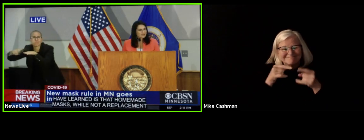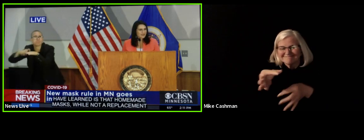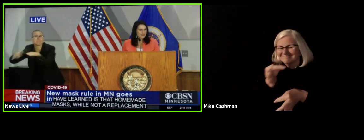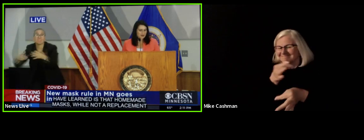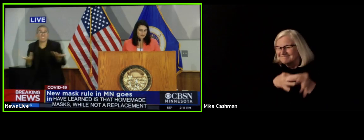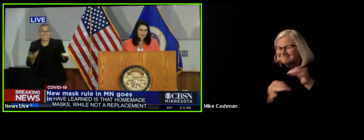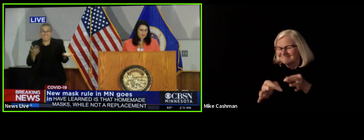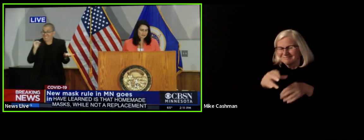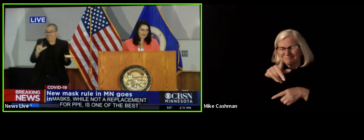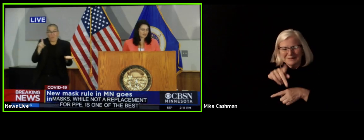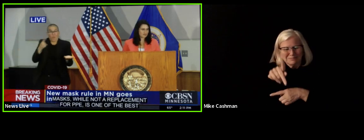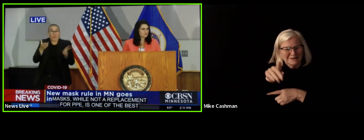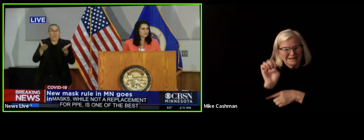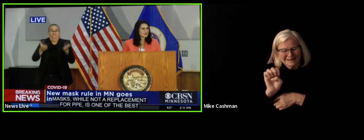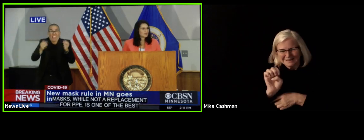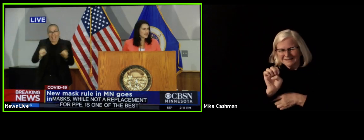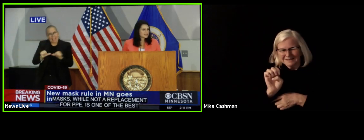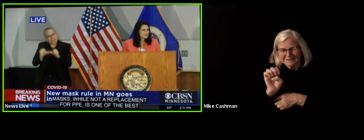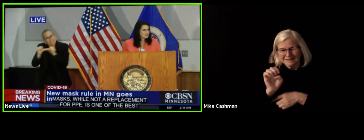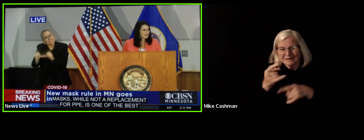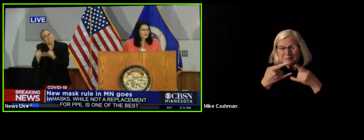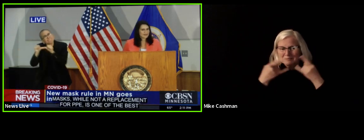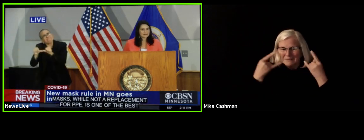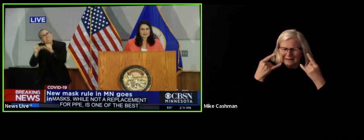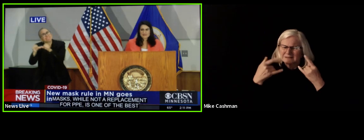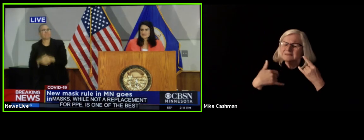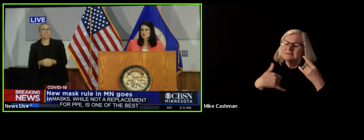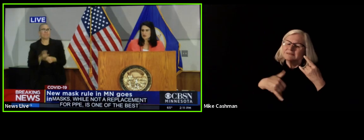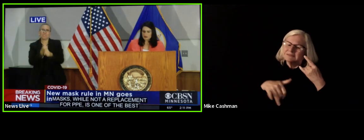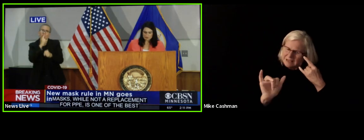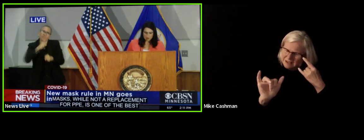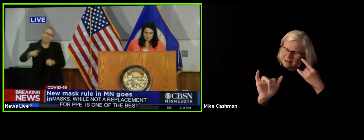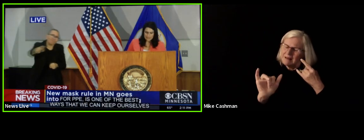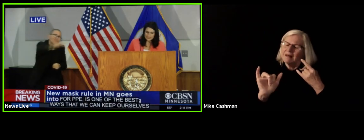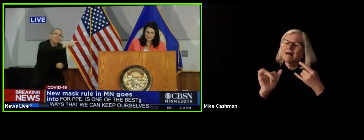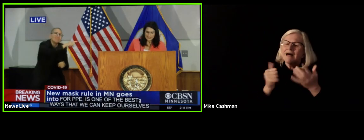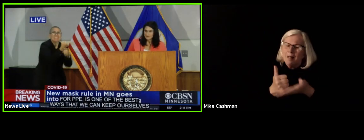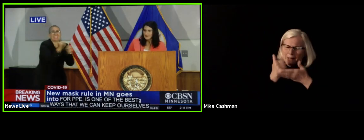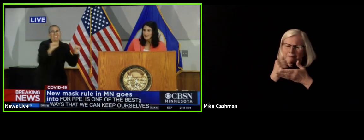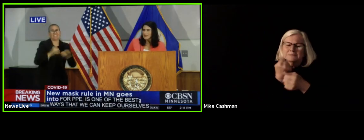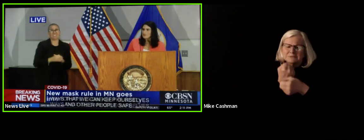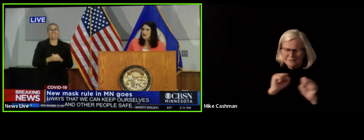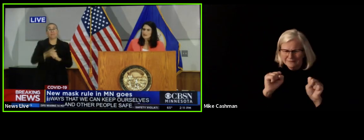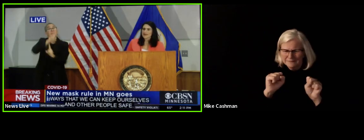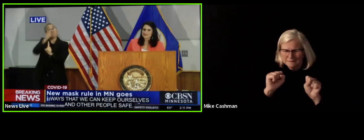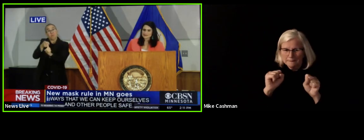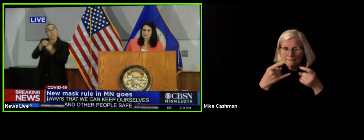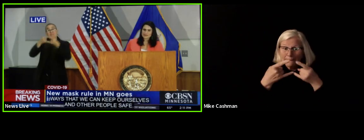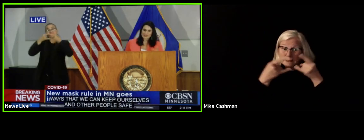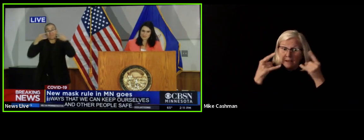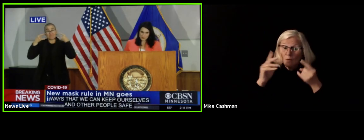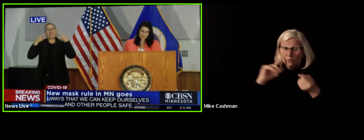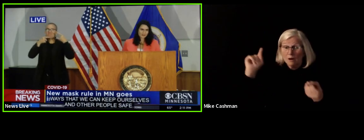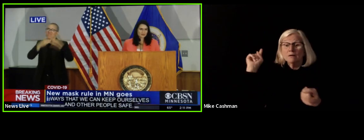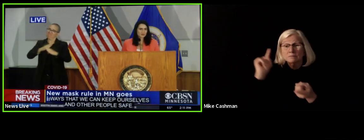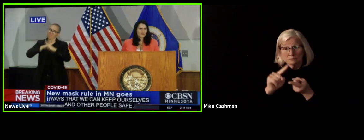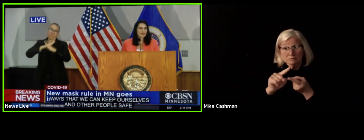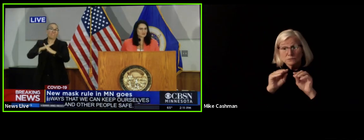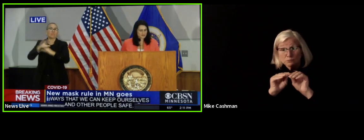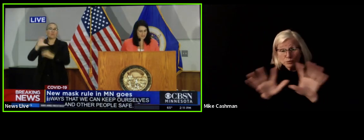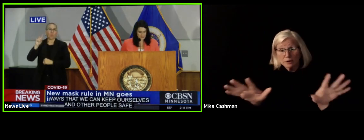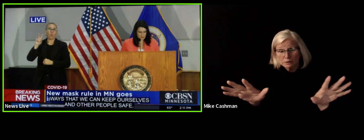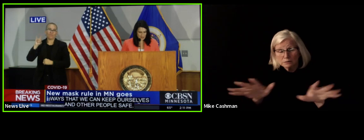ourselves and other people safe. Masking limits the spread of COVID-19, and my mask protects you,